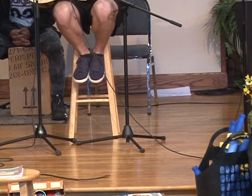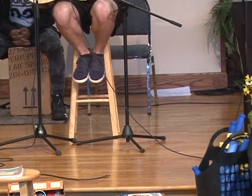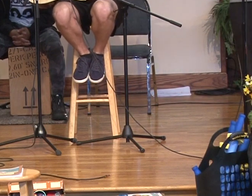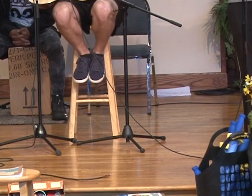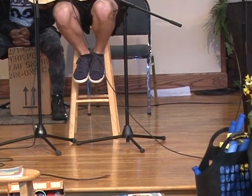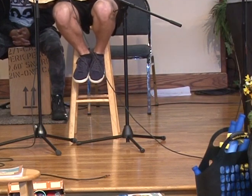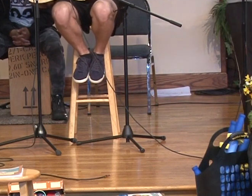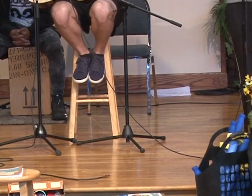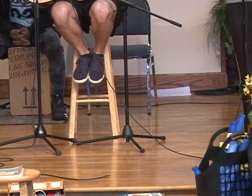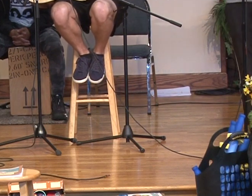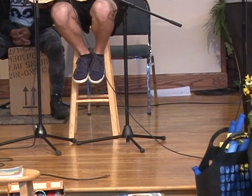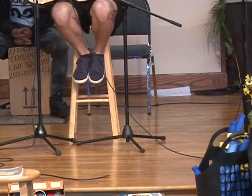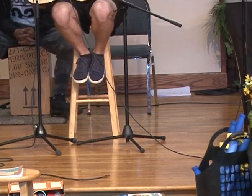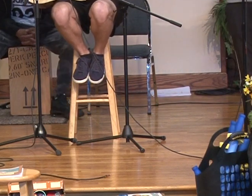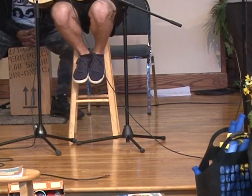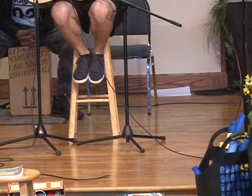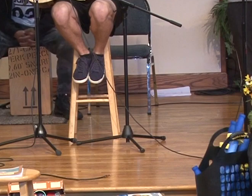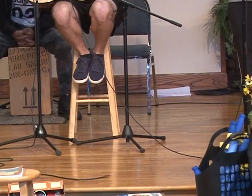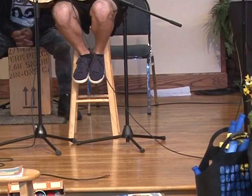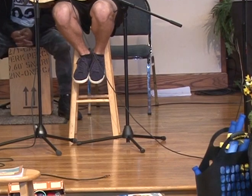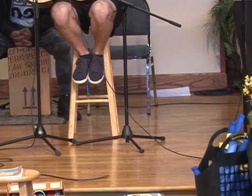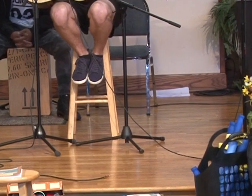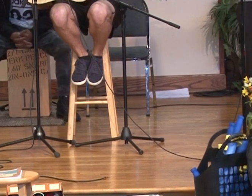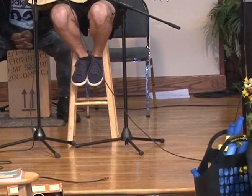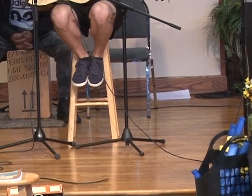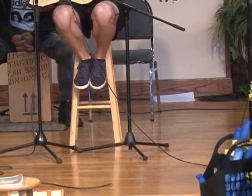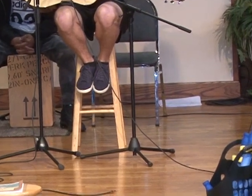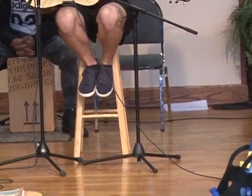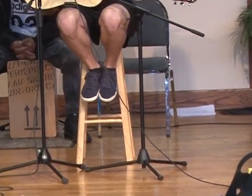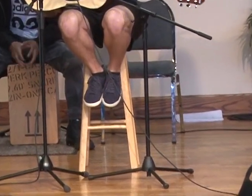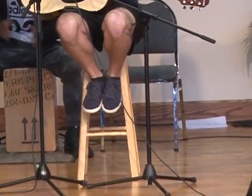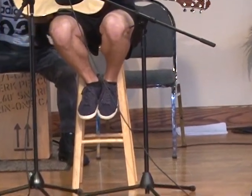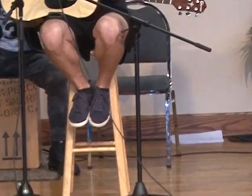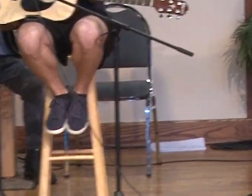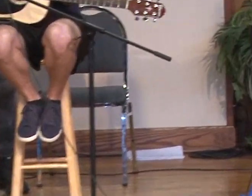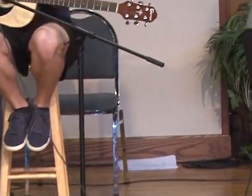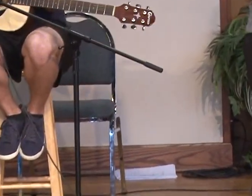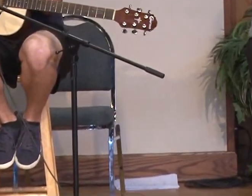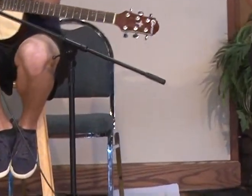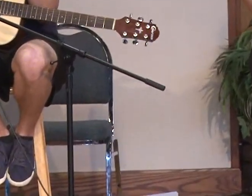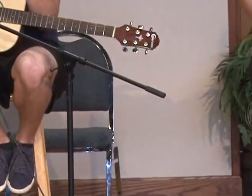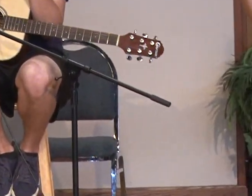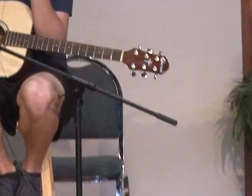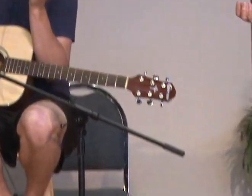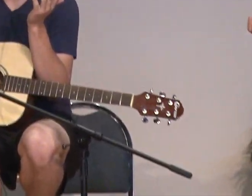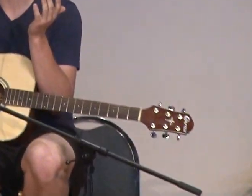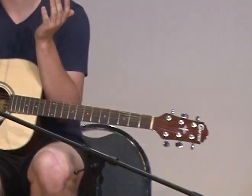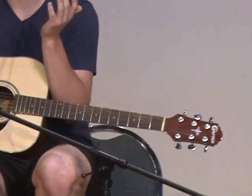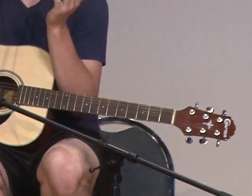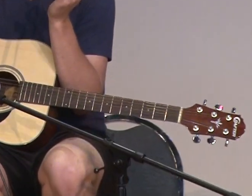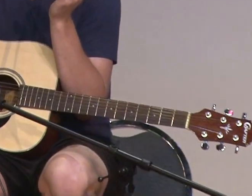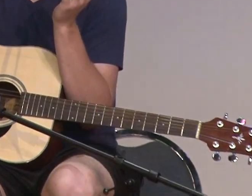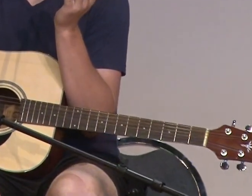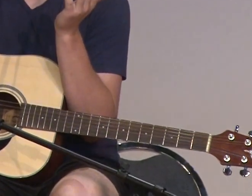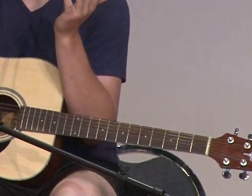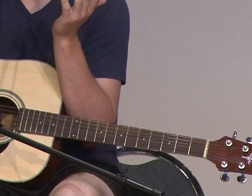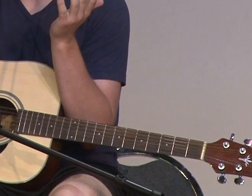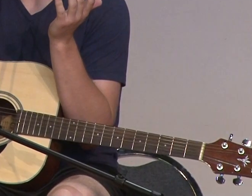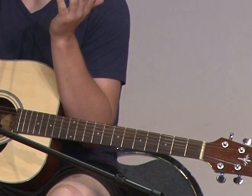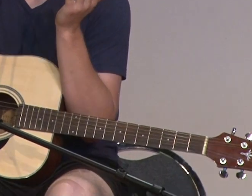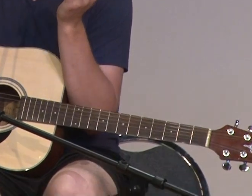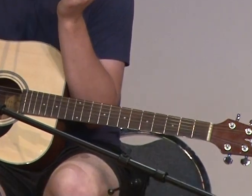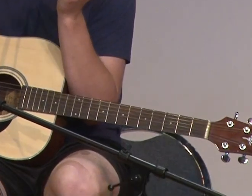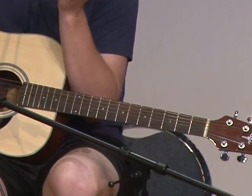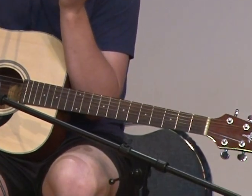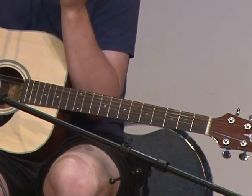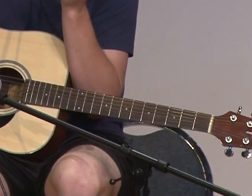Holy Spirit, we welcome you in this place. We thank you that you are good and that your love endures forever, Jesus. Will you come and visit us as we worship you, God?